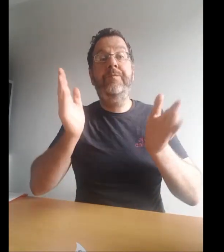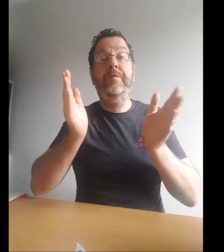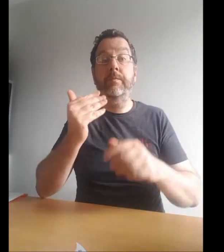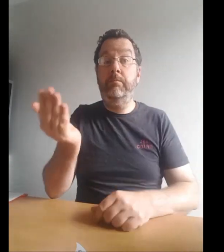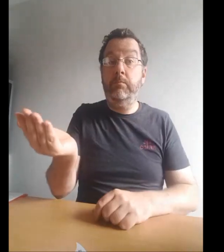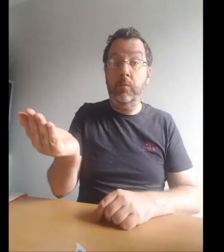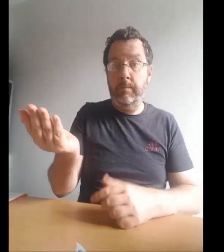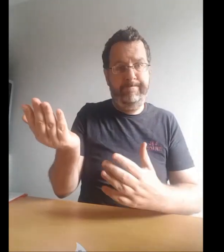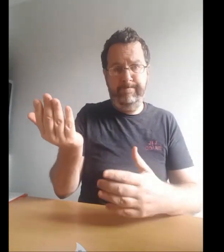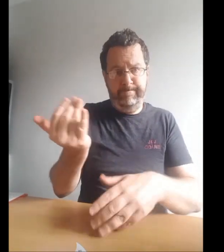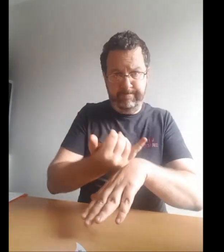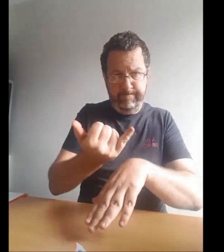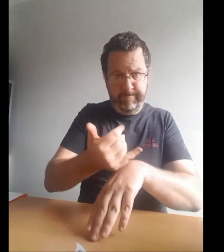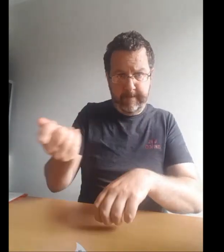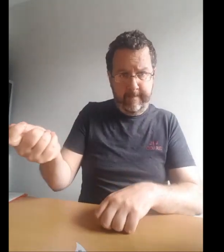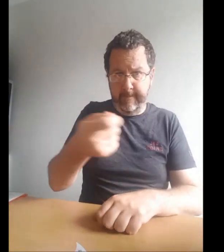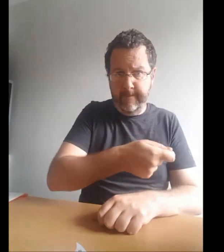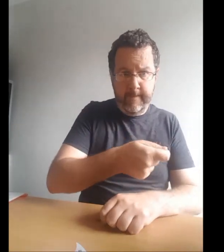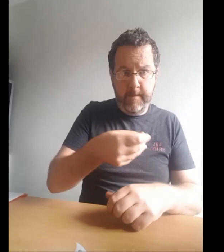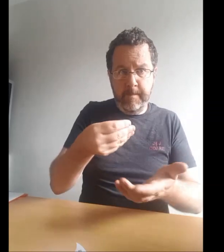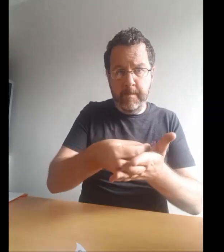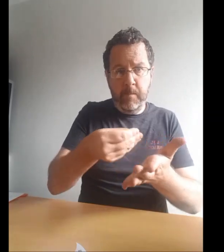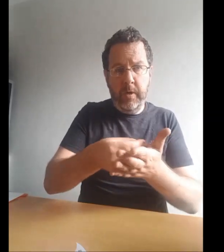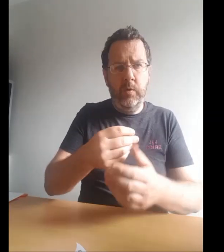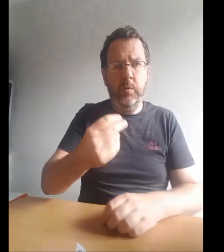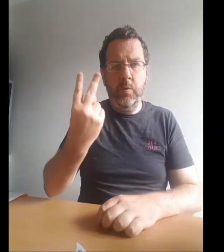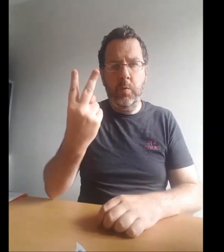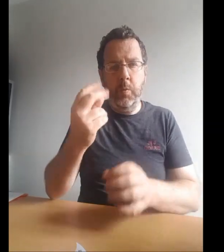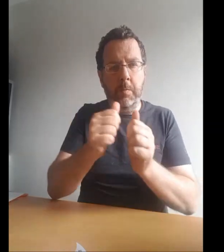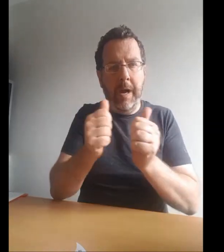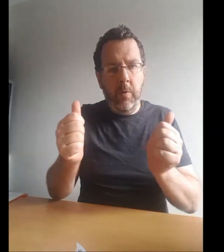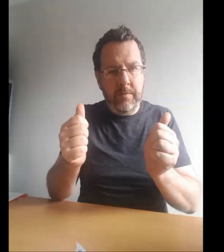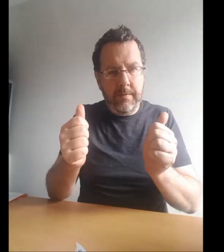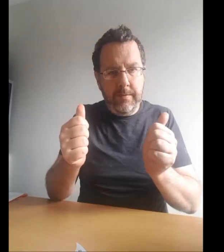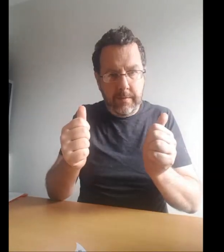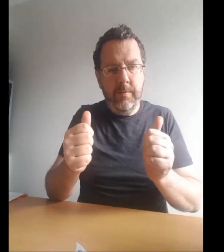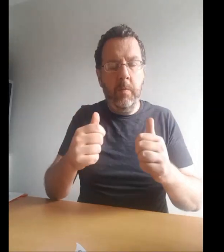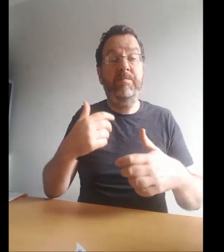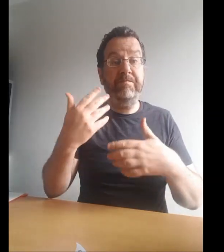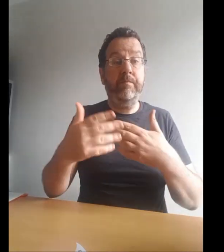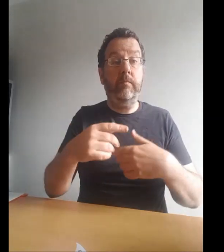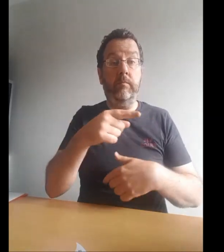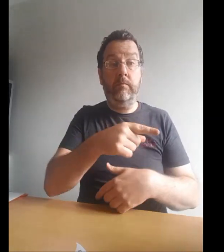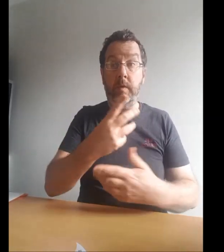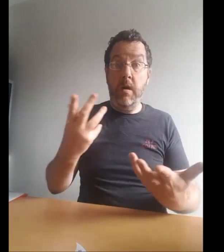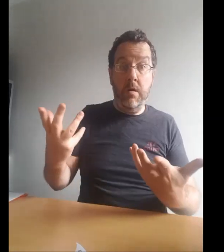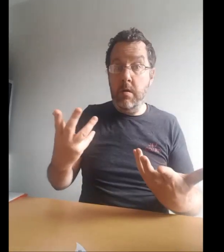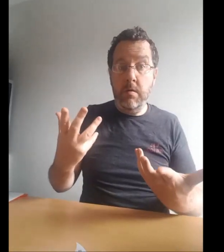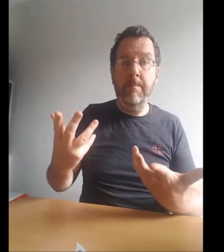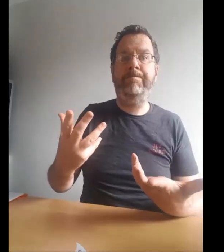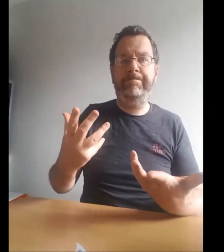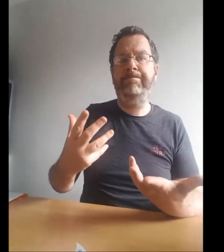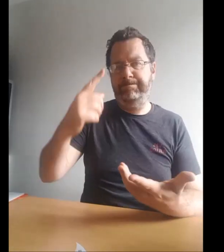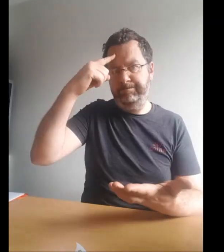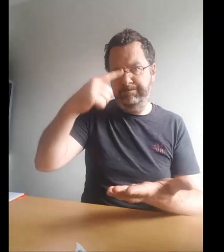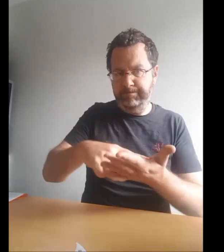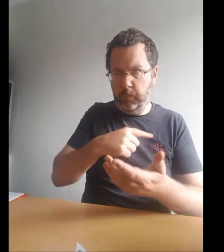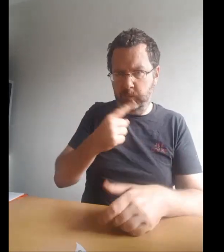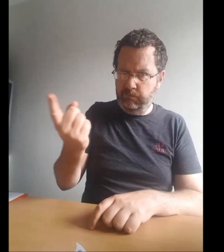Money was owed to Morgan that Mullins hadn't given, this £2 debt that was owed to Morgan. So Morgan decided to